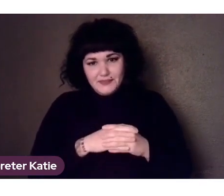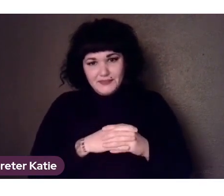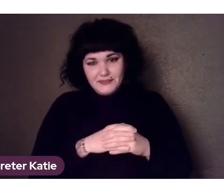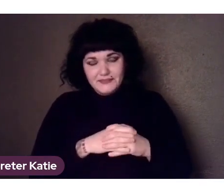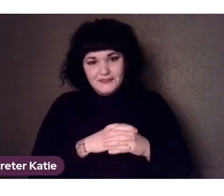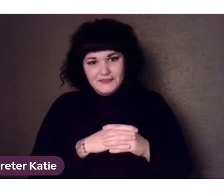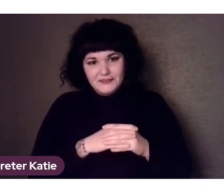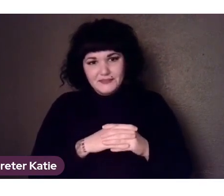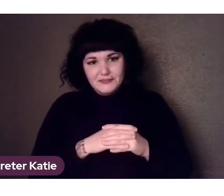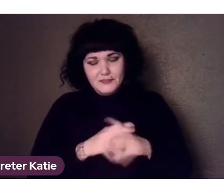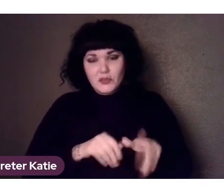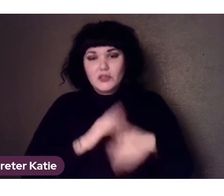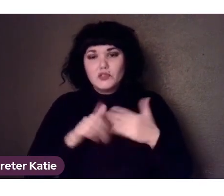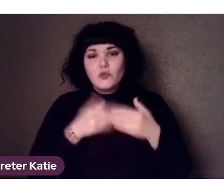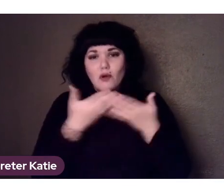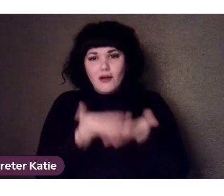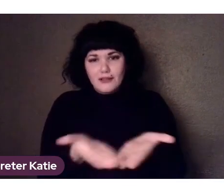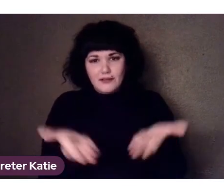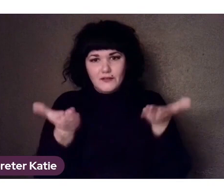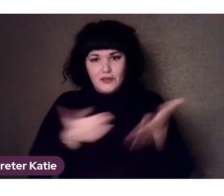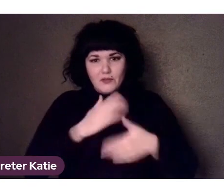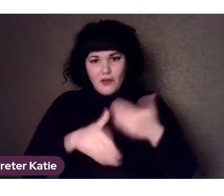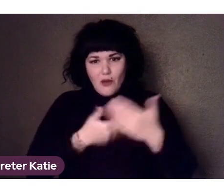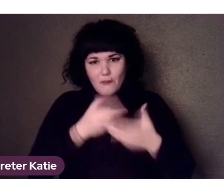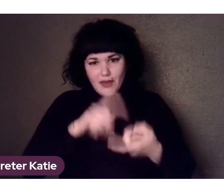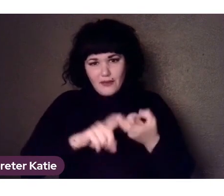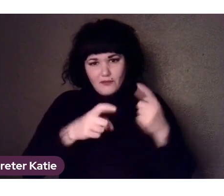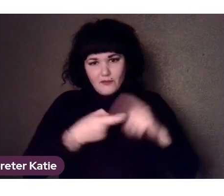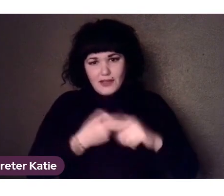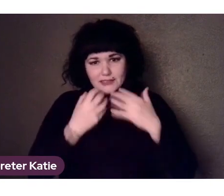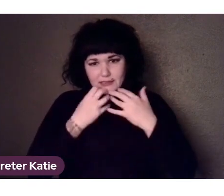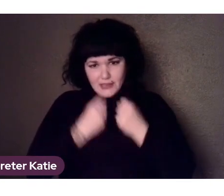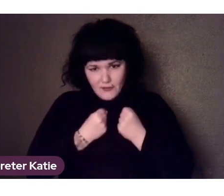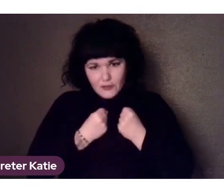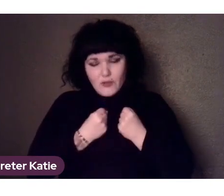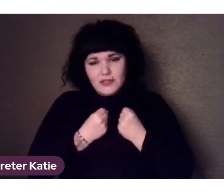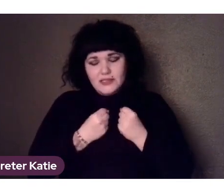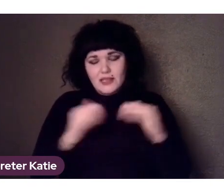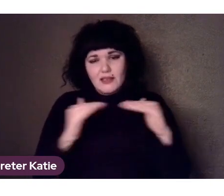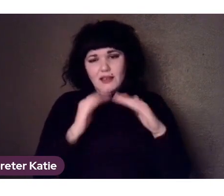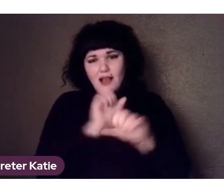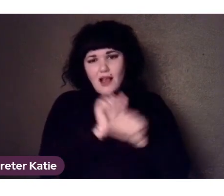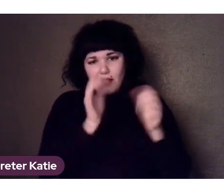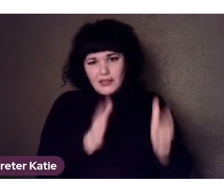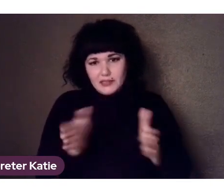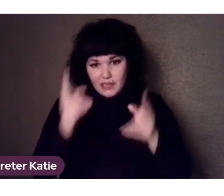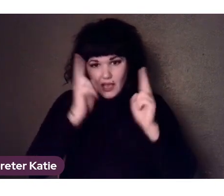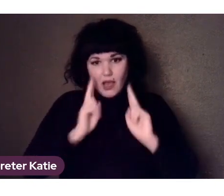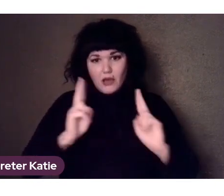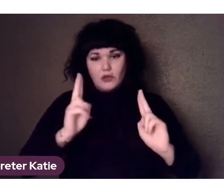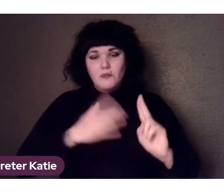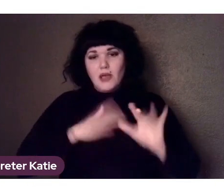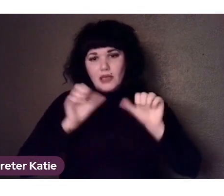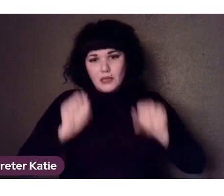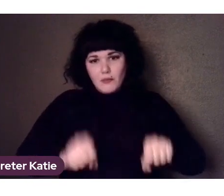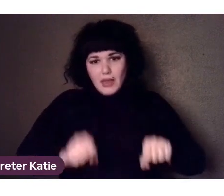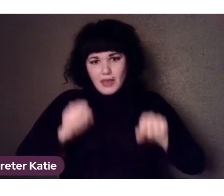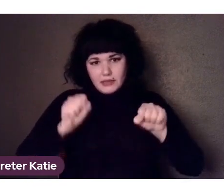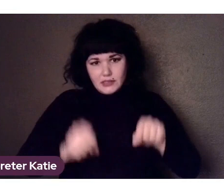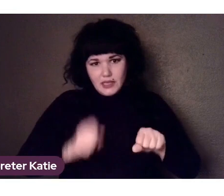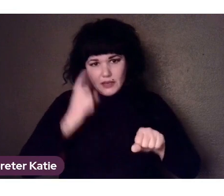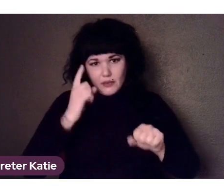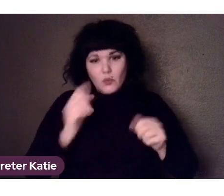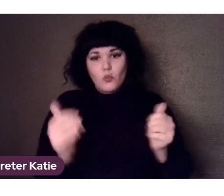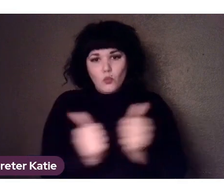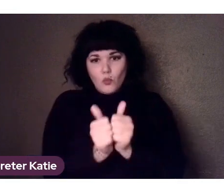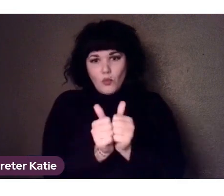To all of you, to all of my friends, loved ones, and colleagues who honored my capacity for care, with